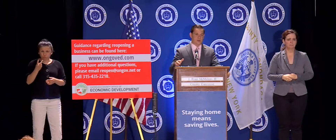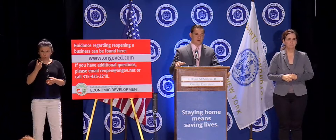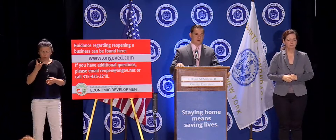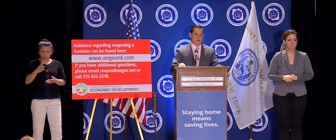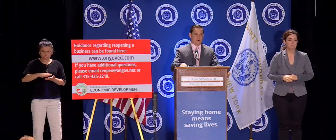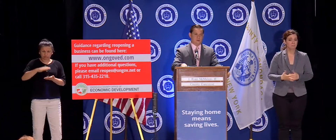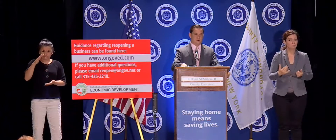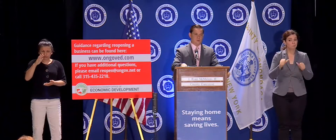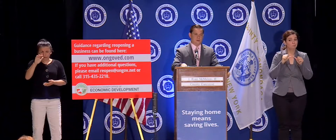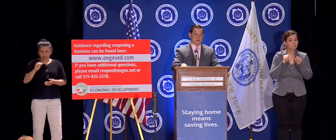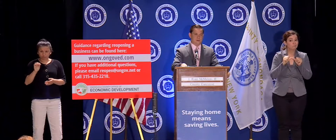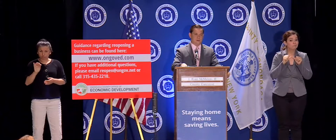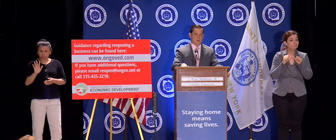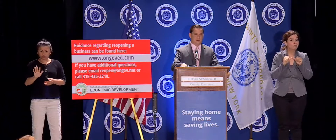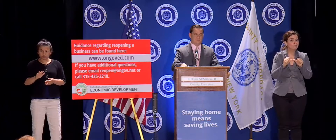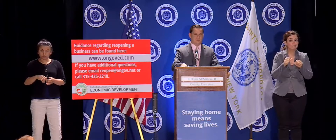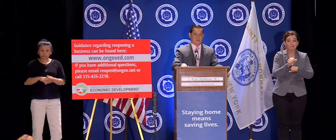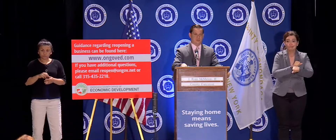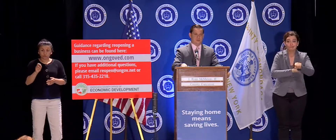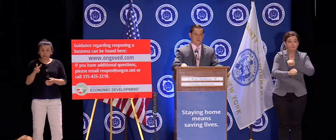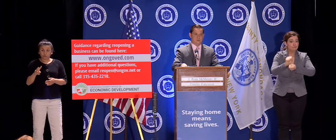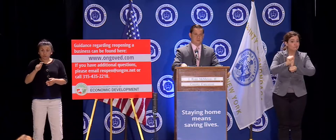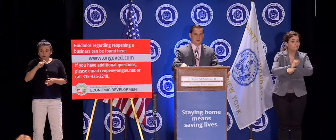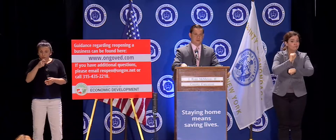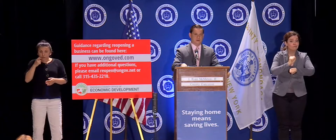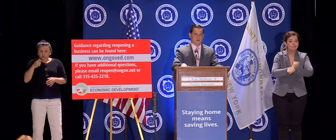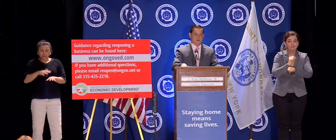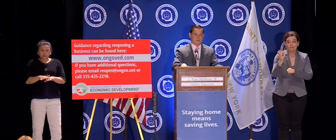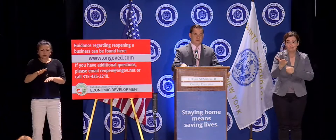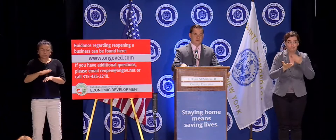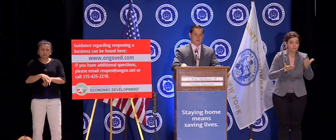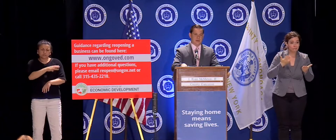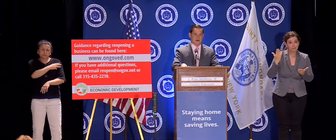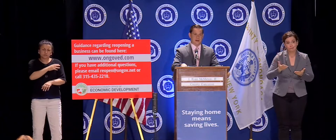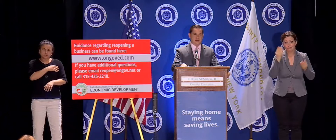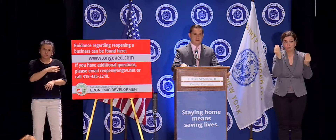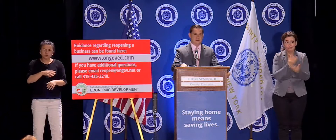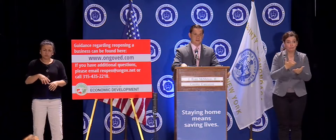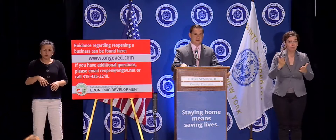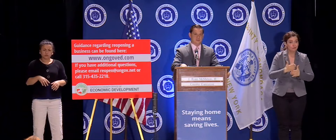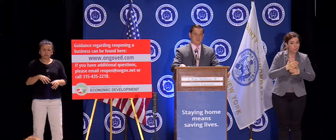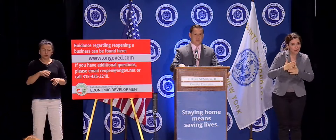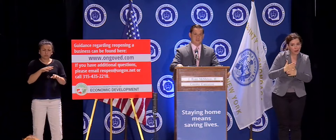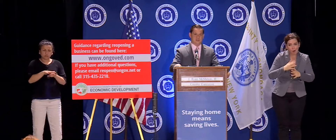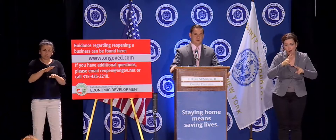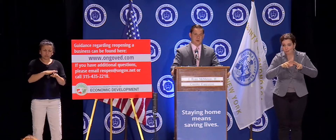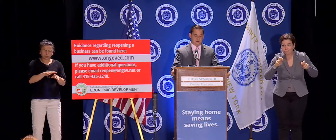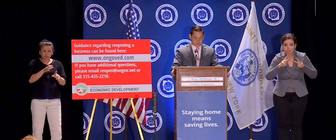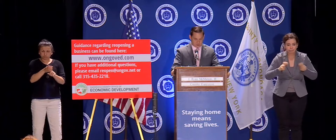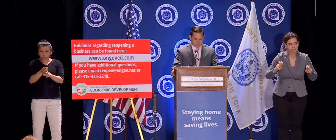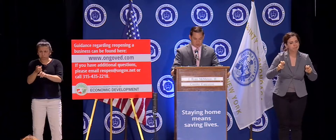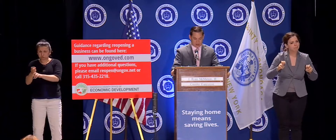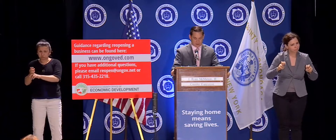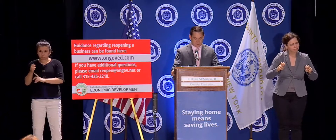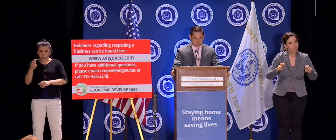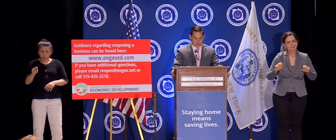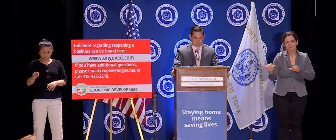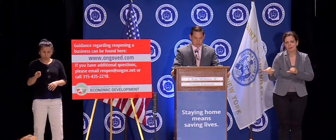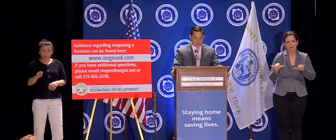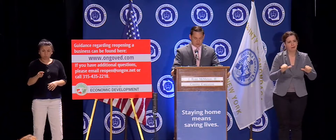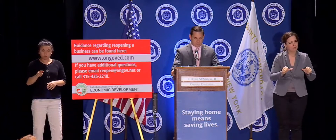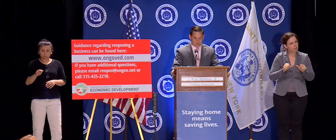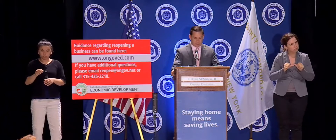forward, the way the information was being analyzed has changed as well. So now we're kind